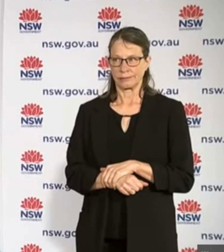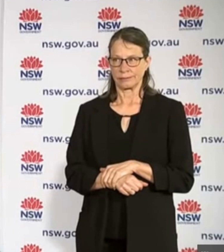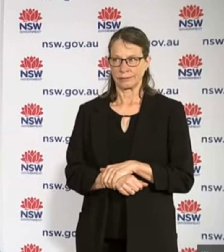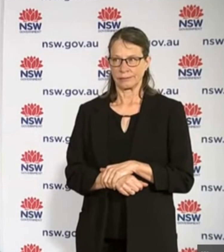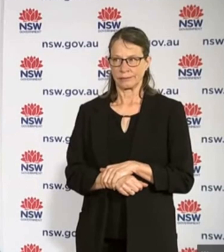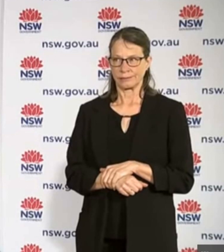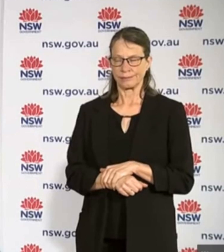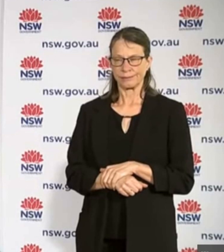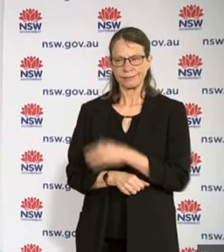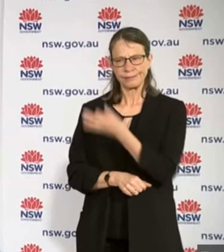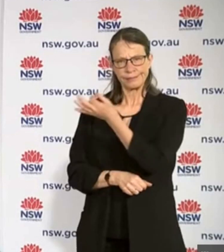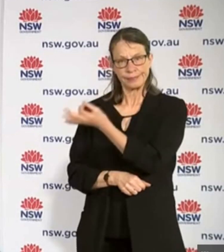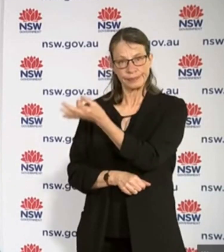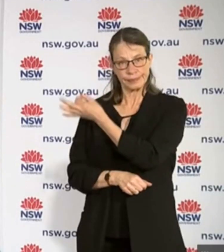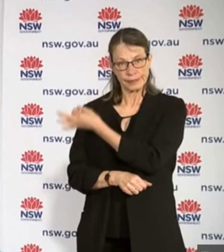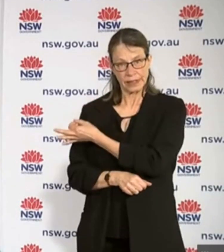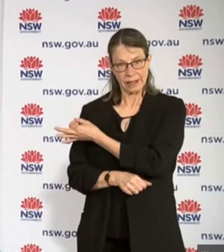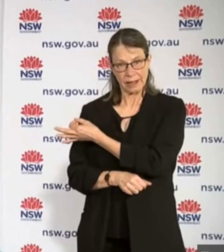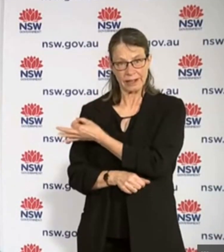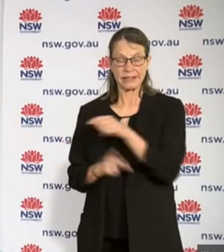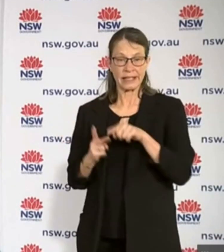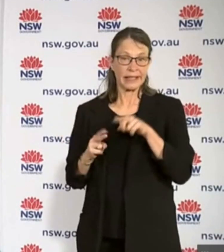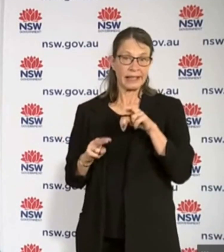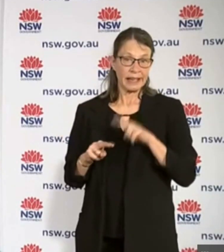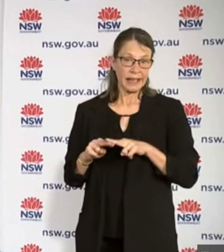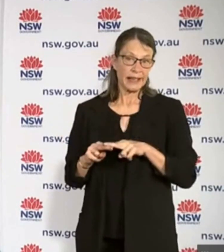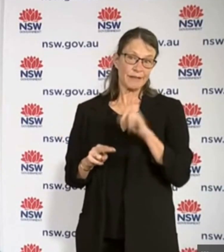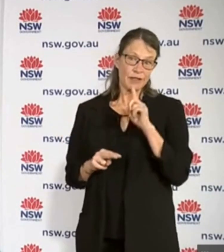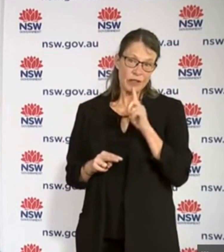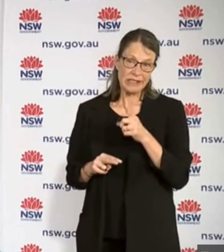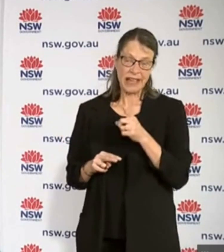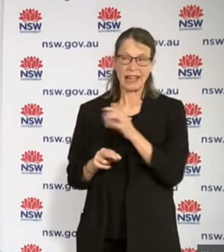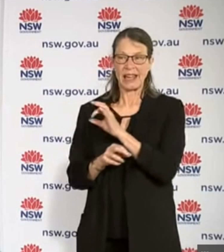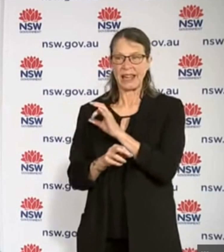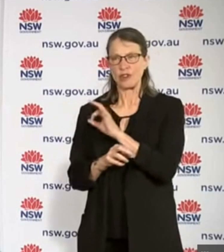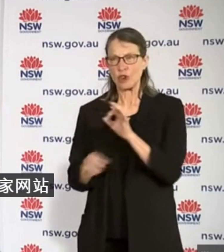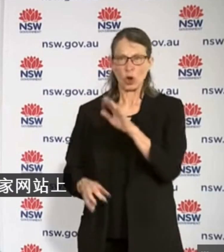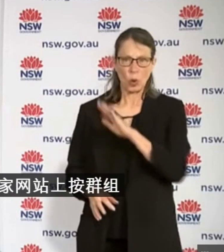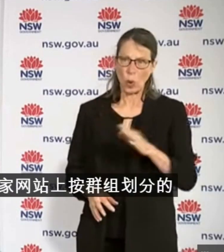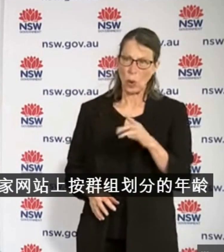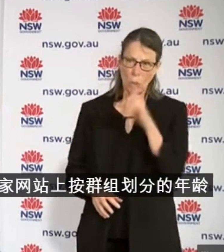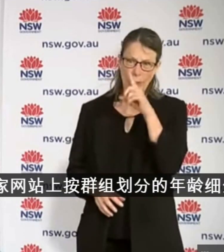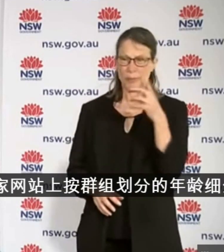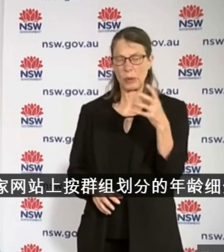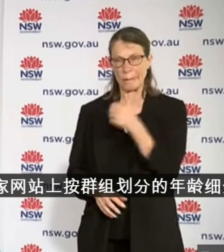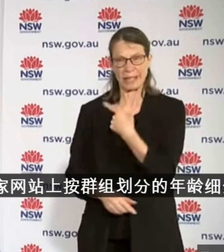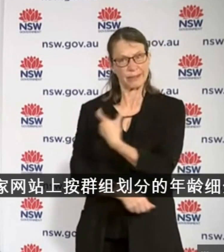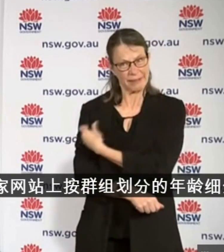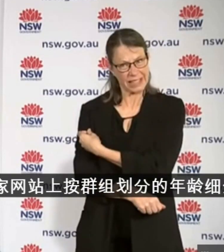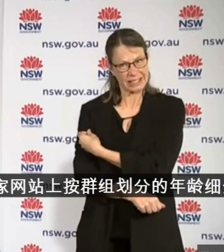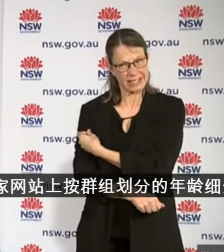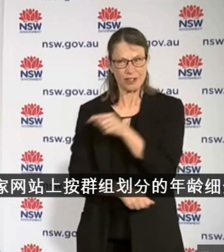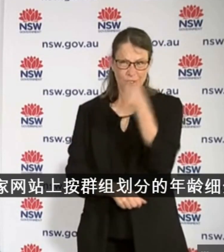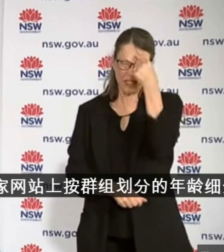first jabs? And how high do you think we can go from 85.5% where we are now? If you look at the age breakdown by